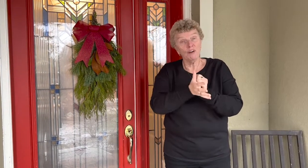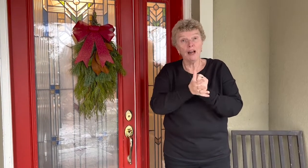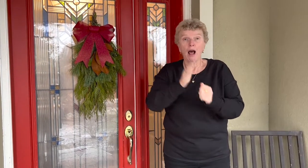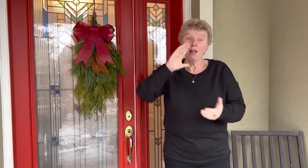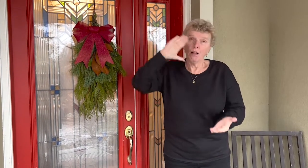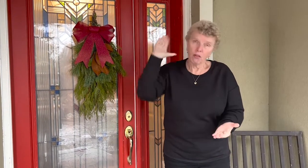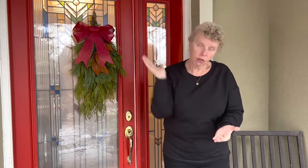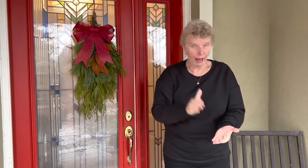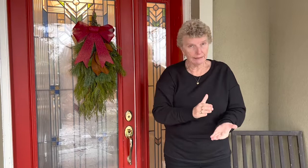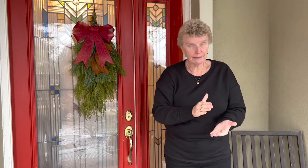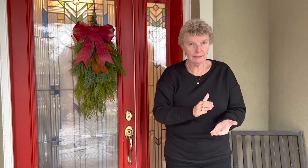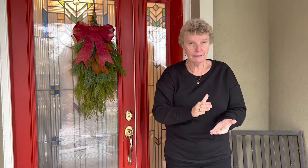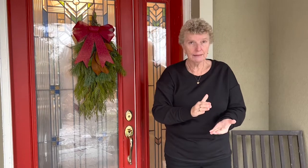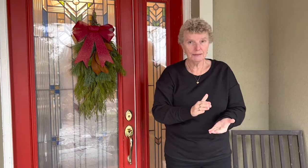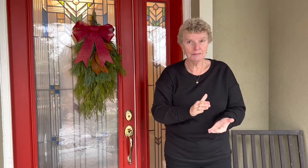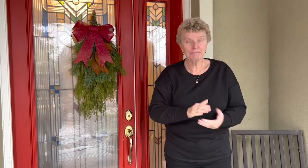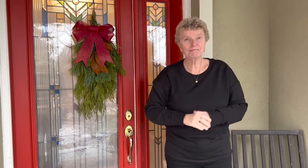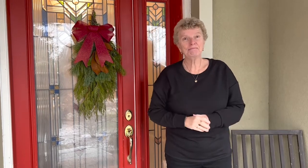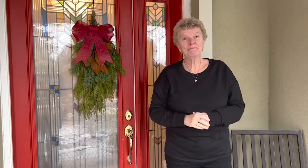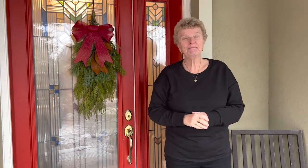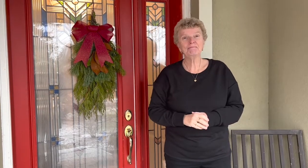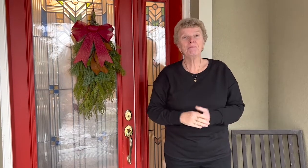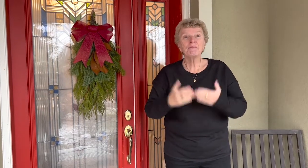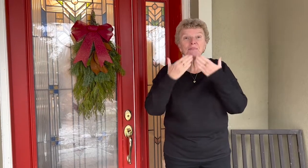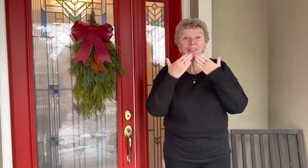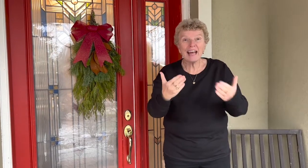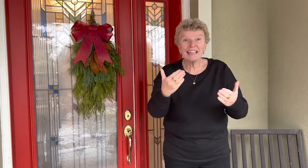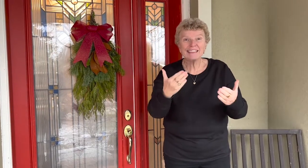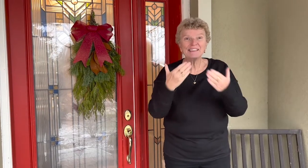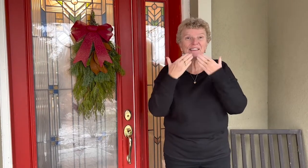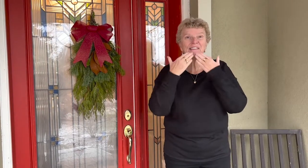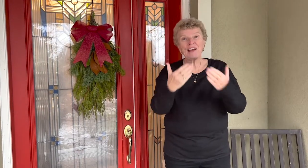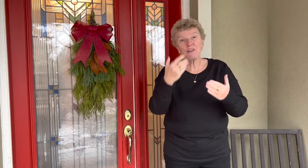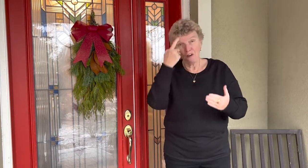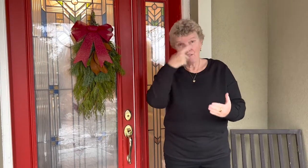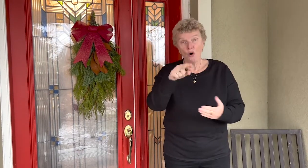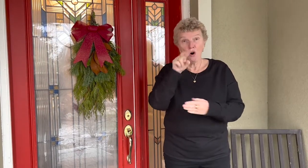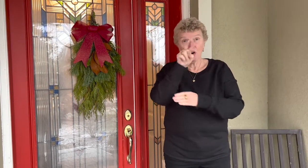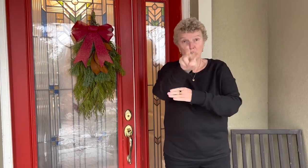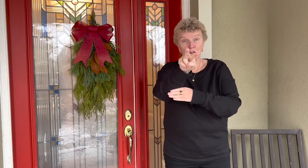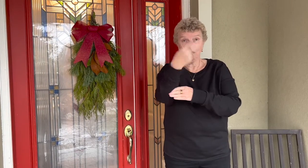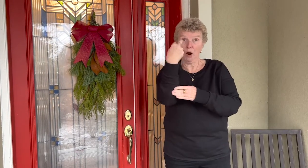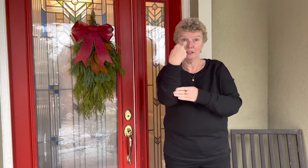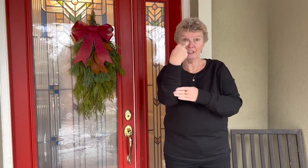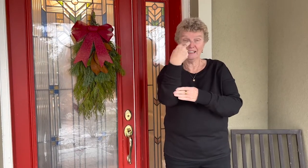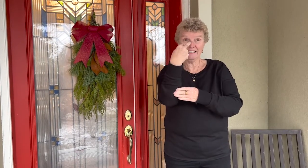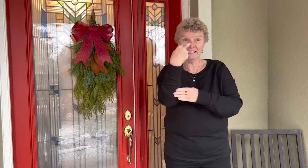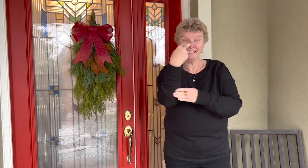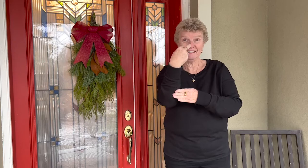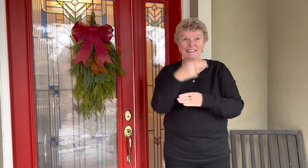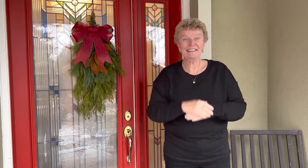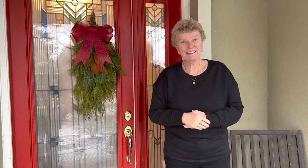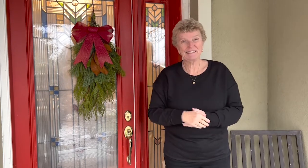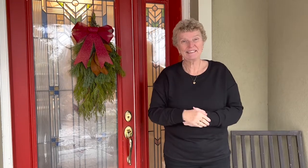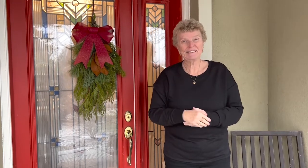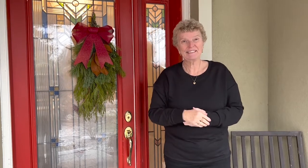and a lessening, at the very least, of COVID. Thank you so much for watching.